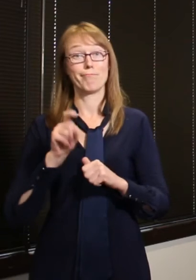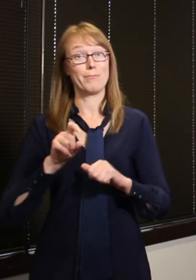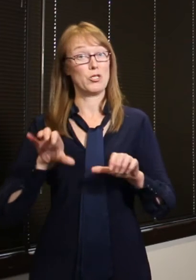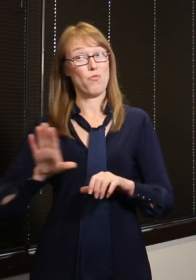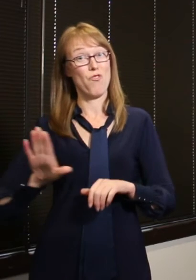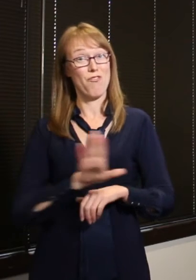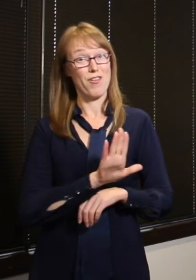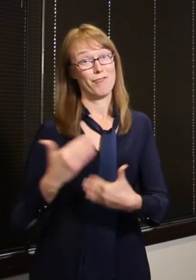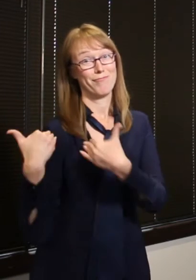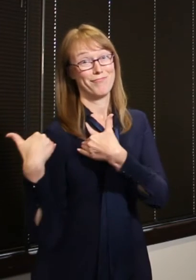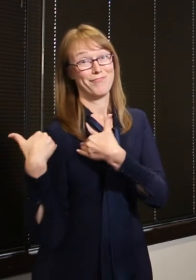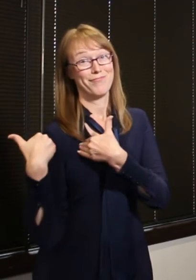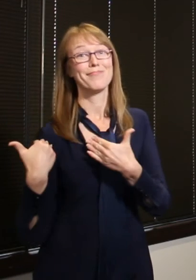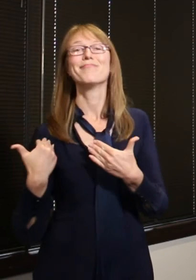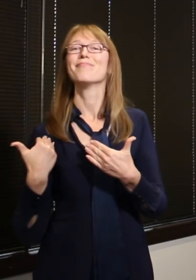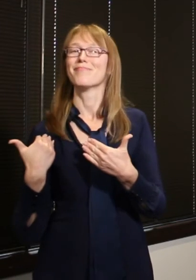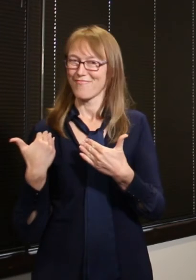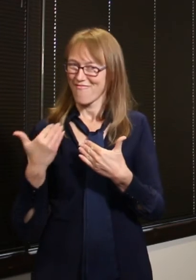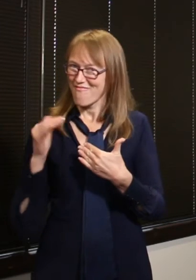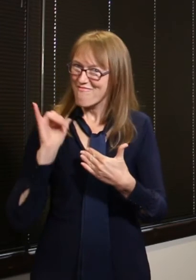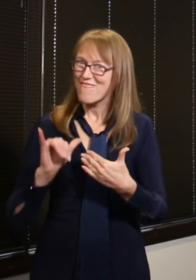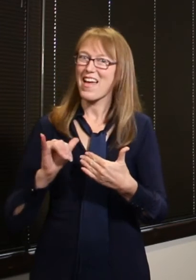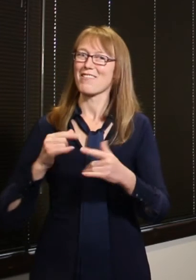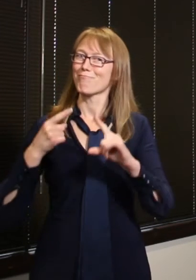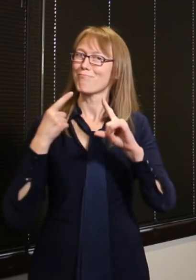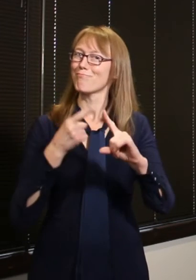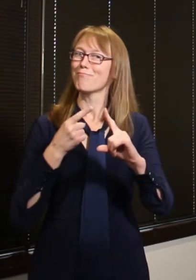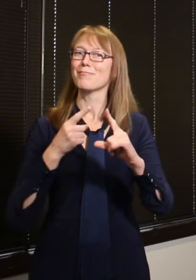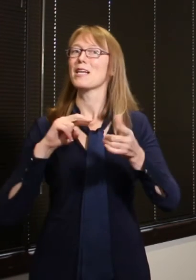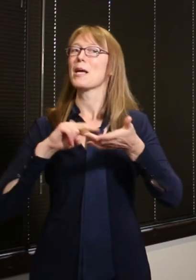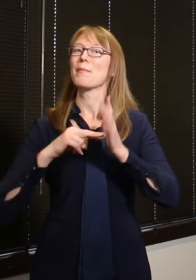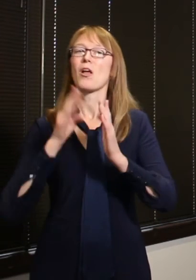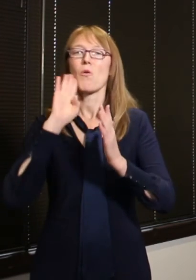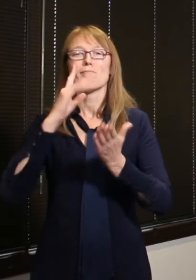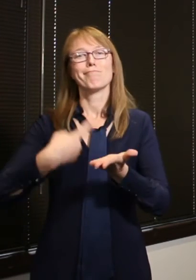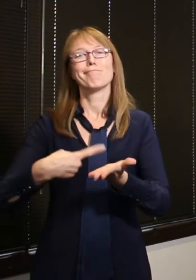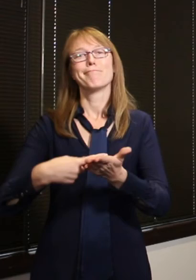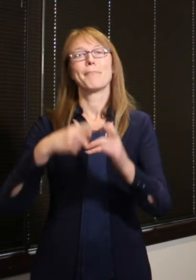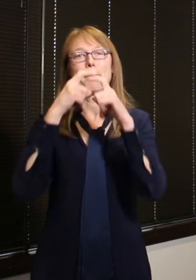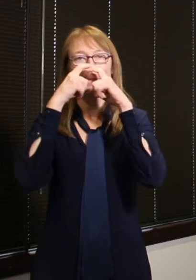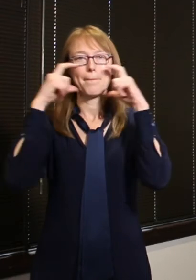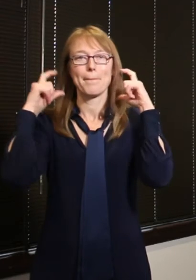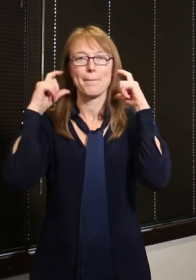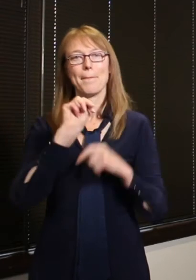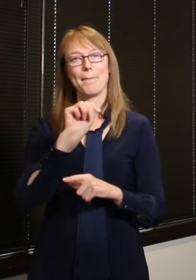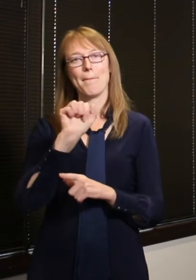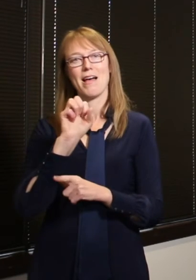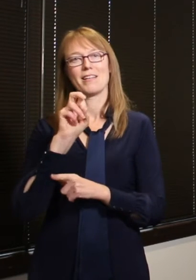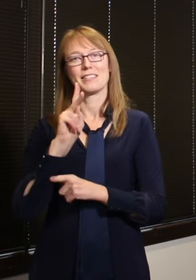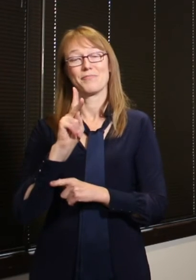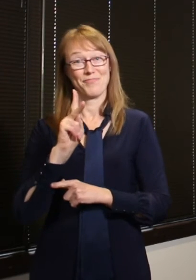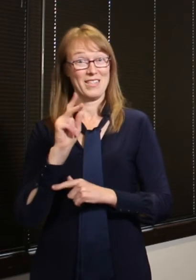time ago, St. Louis County and St. Louis City announced a new public health order requiring